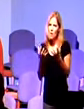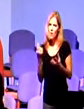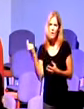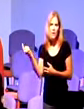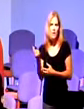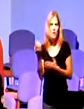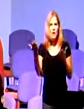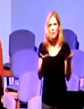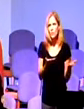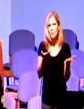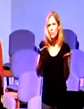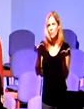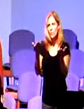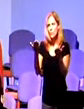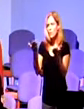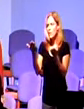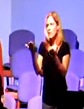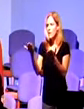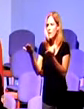come, longing just to